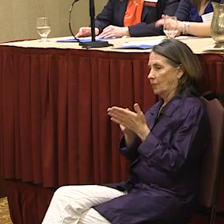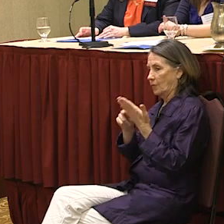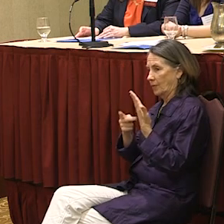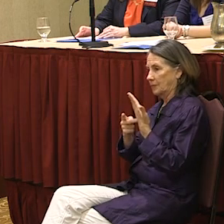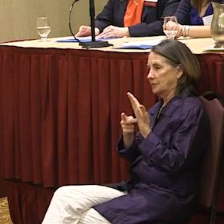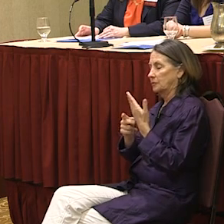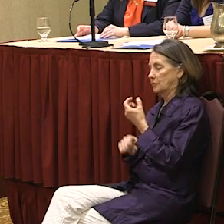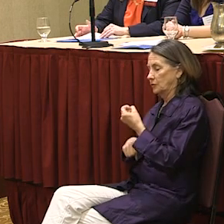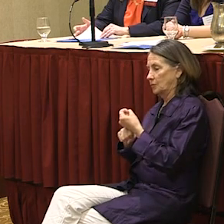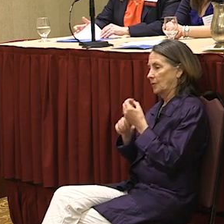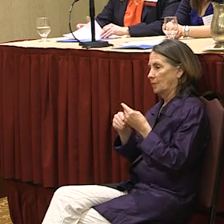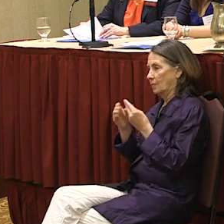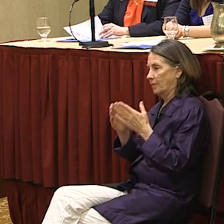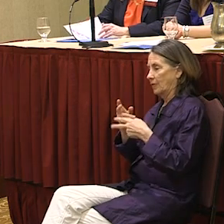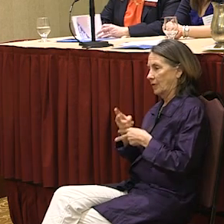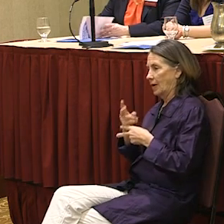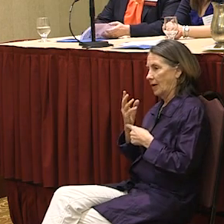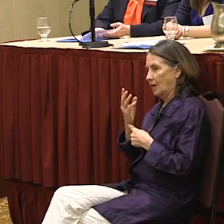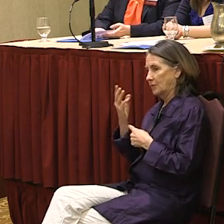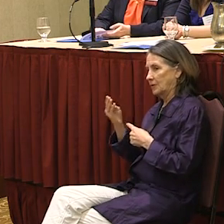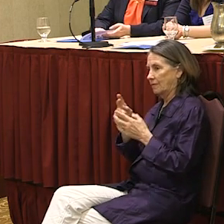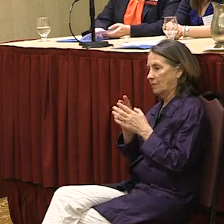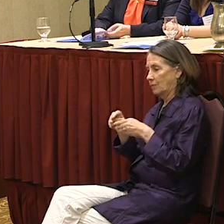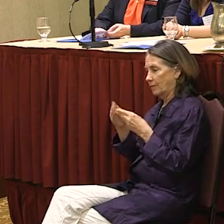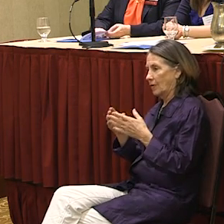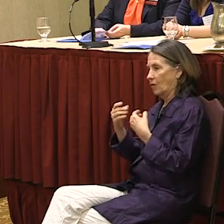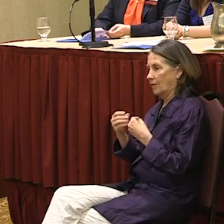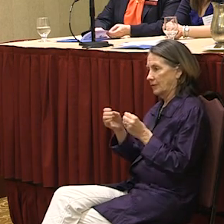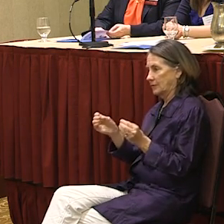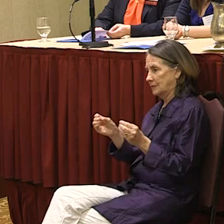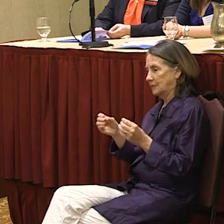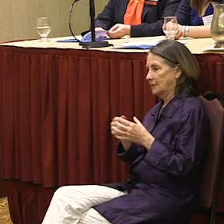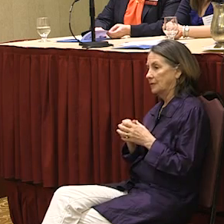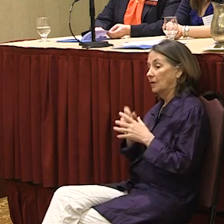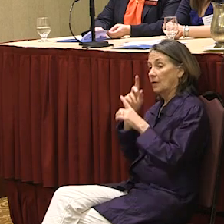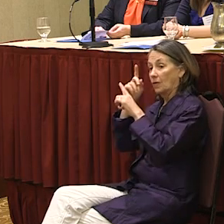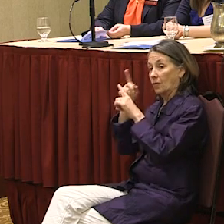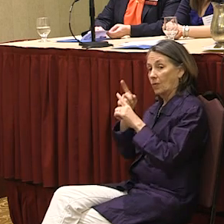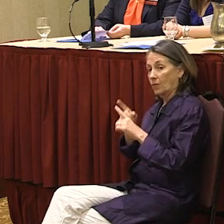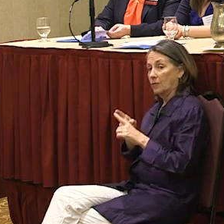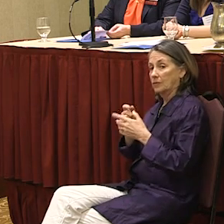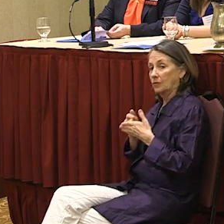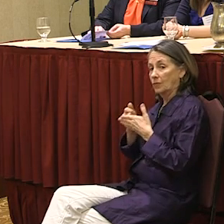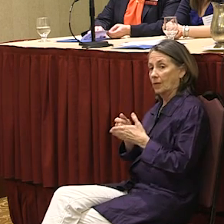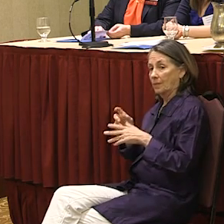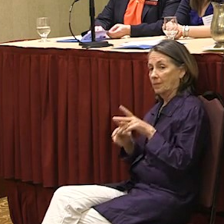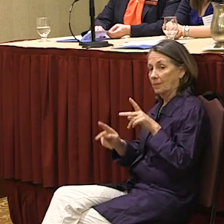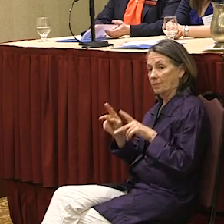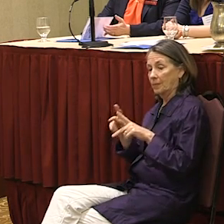programs to support provider care outside of the provider's office. The goals of the program is to help